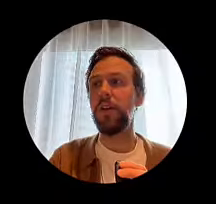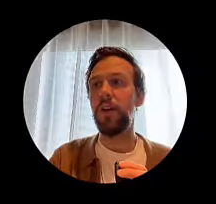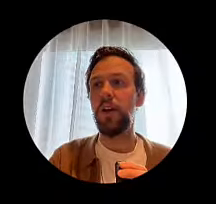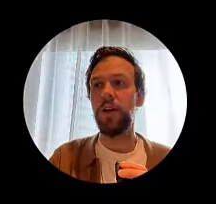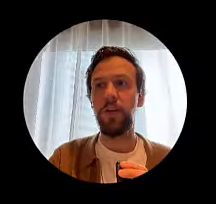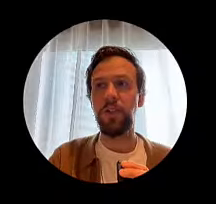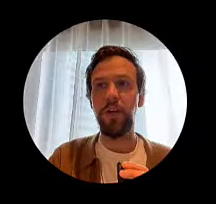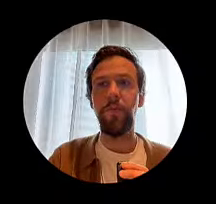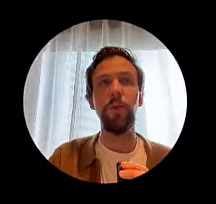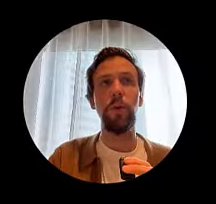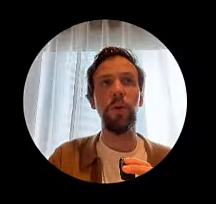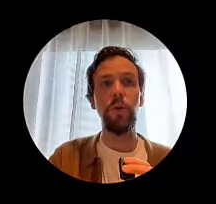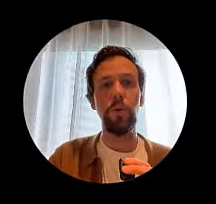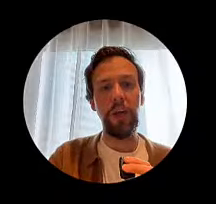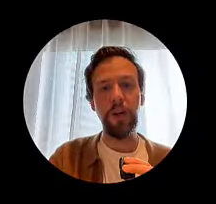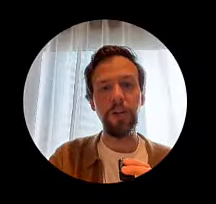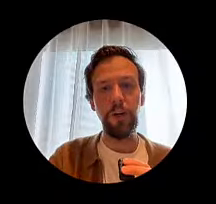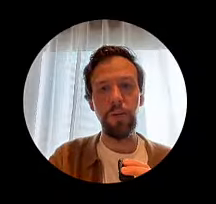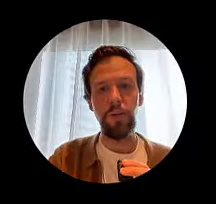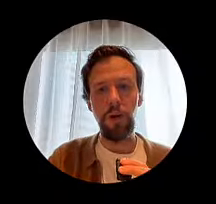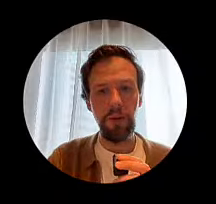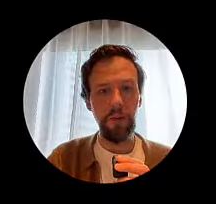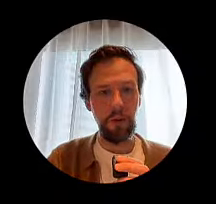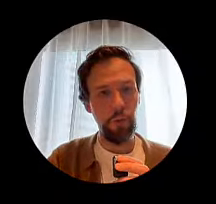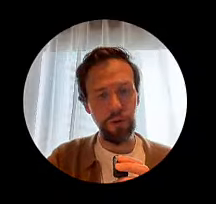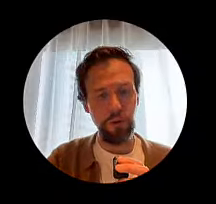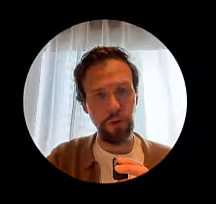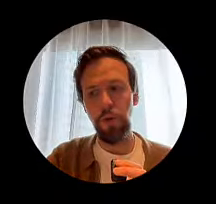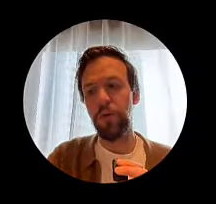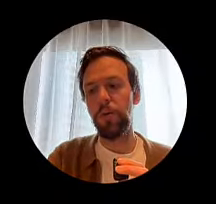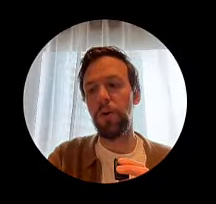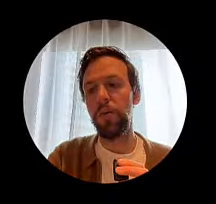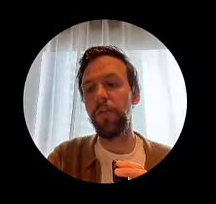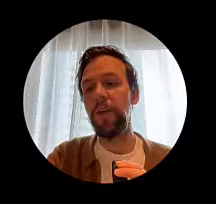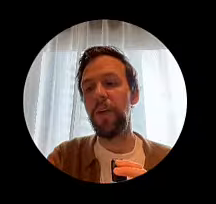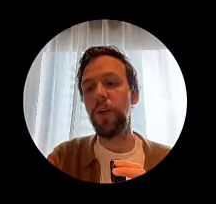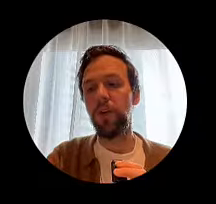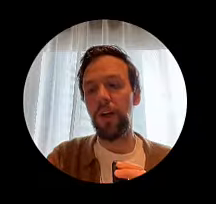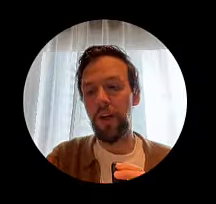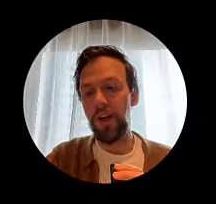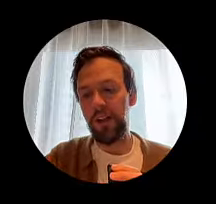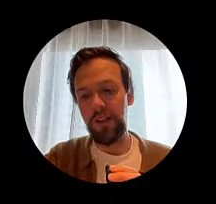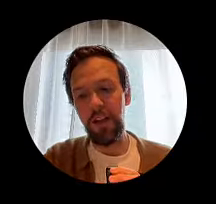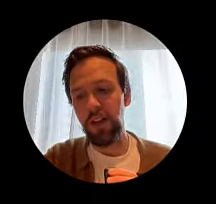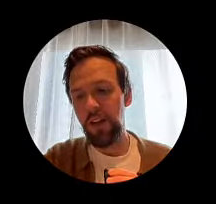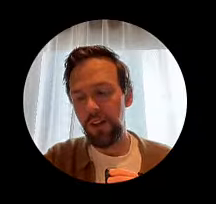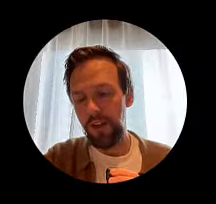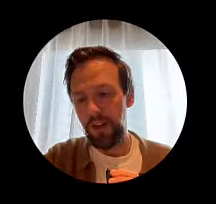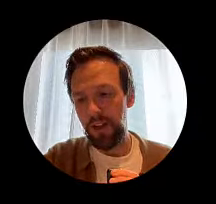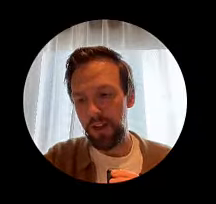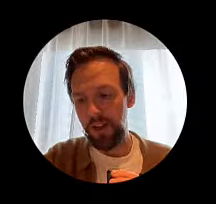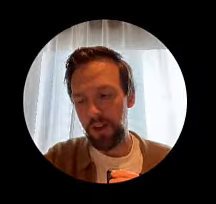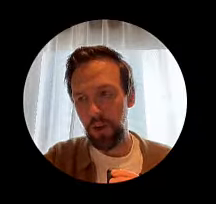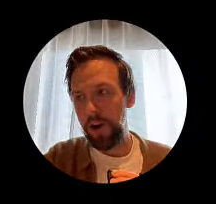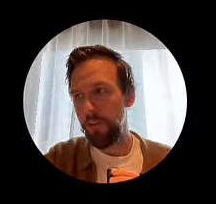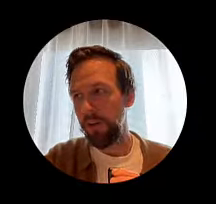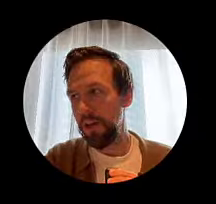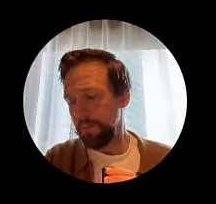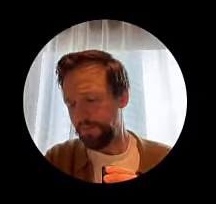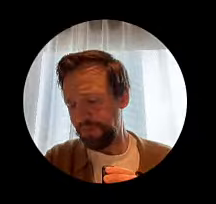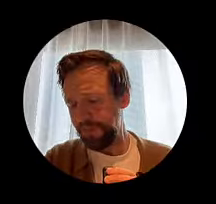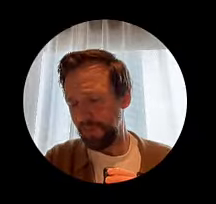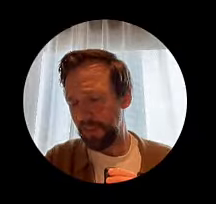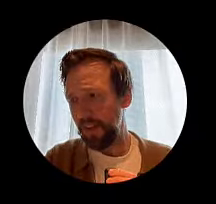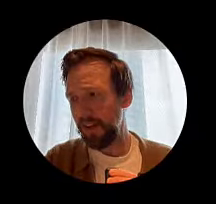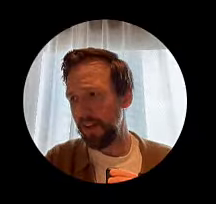that there's someone who cares about their problem and wants to solve the problem, it can